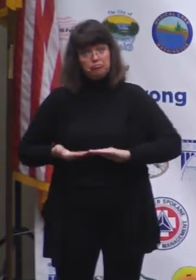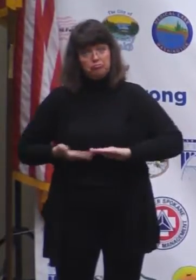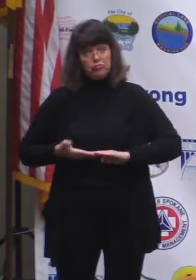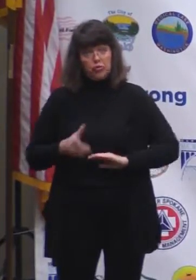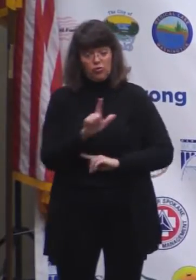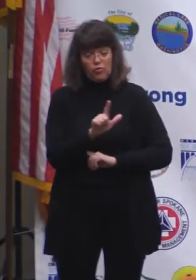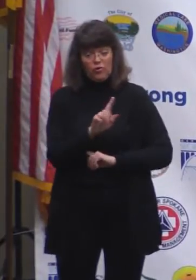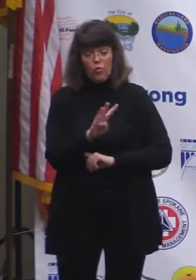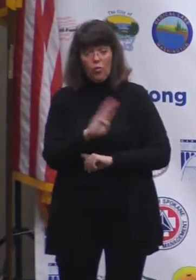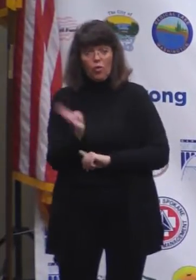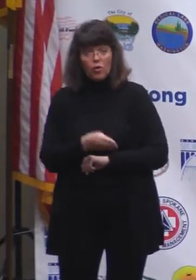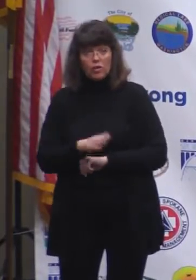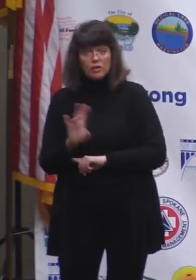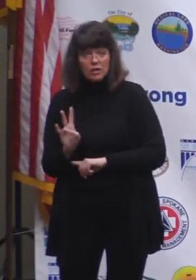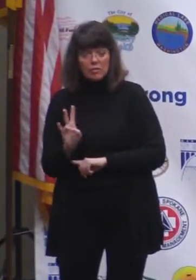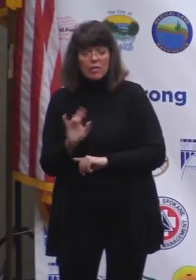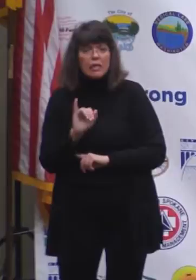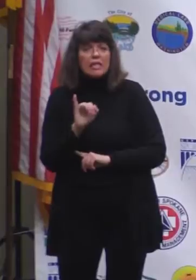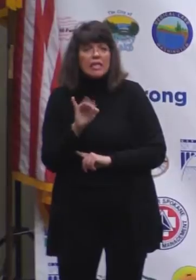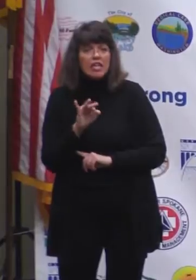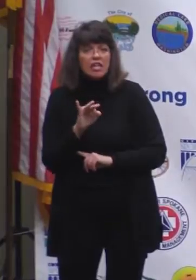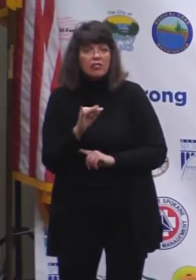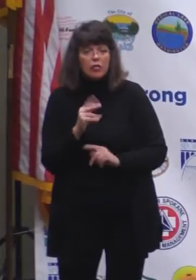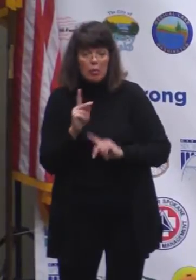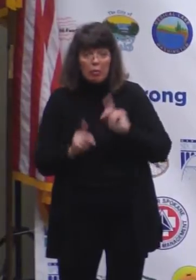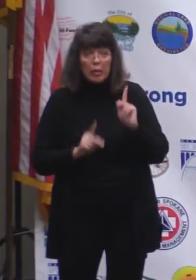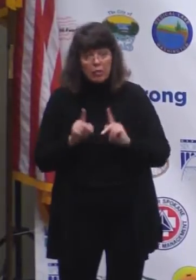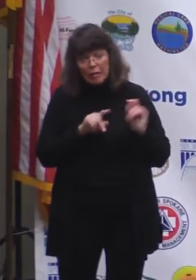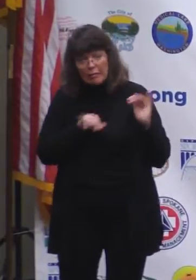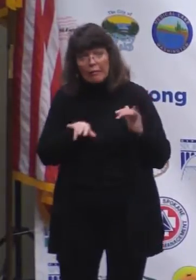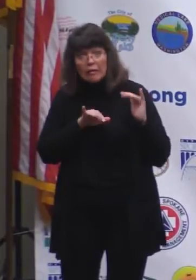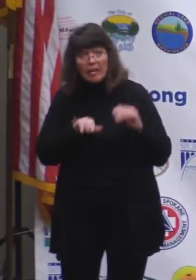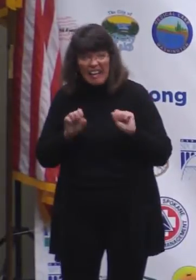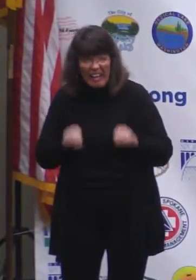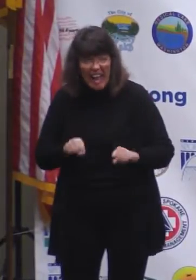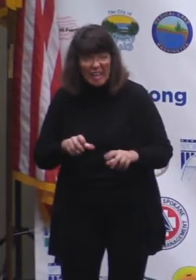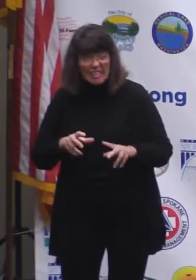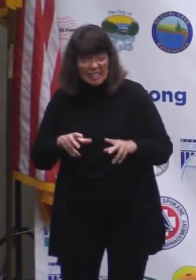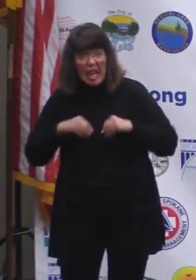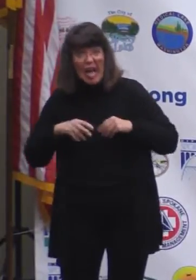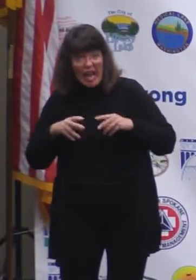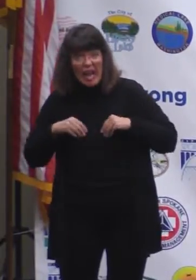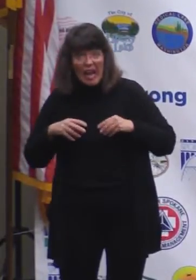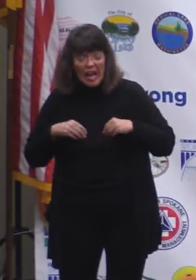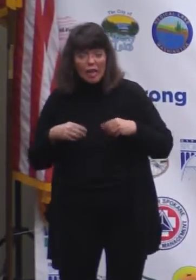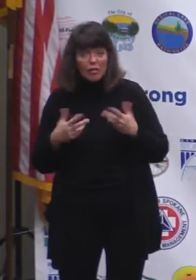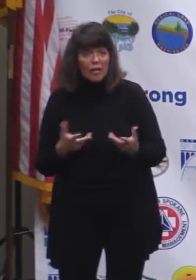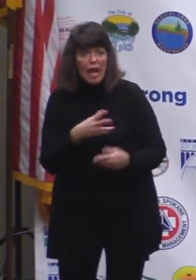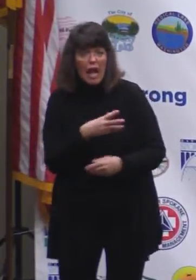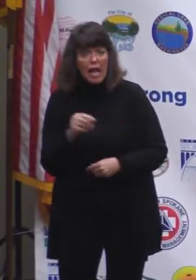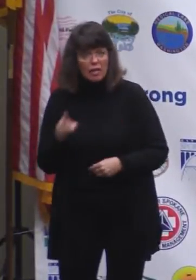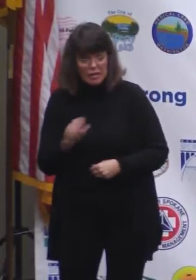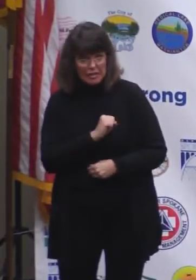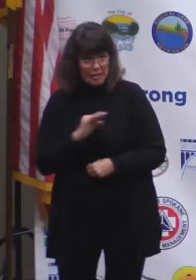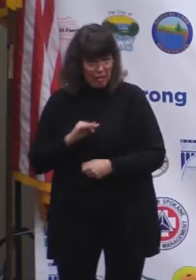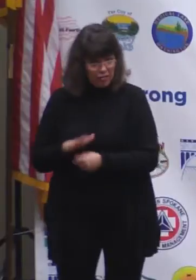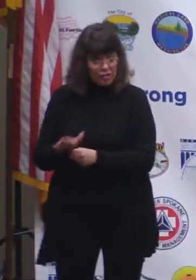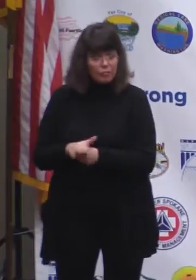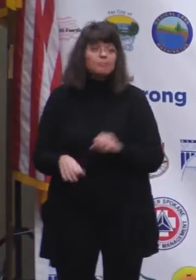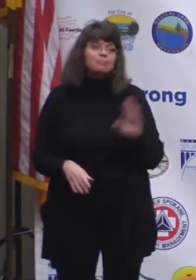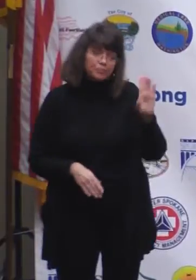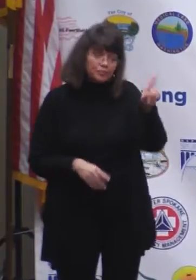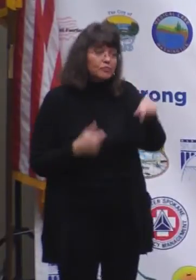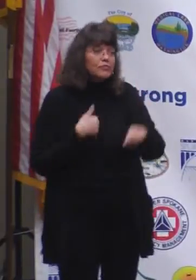the increased need for staffing? I'll let Tisha answer that because I know a lot of people have asked because of Governor Inslee's Stay Home, Stay